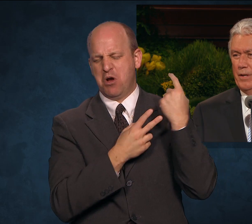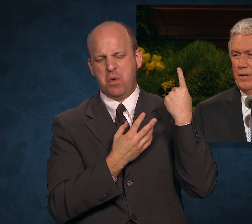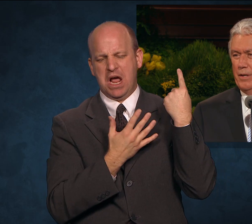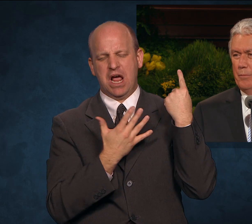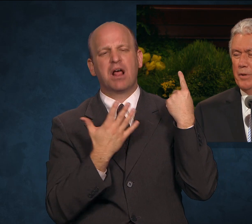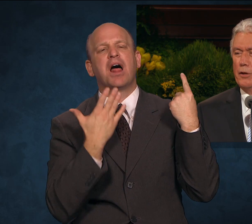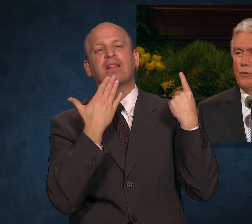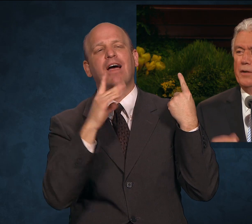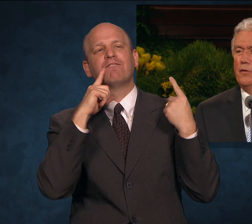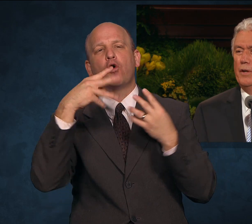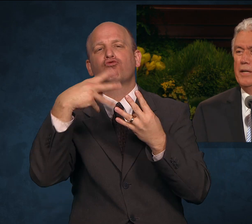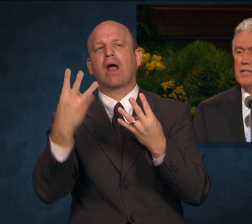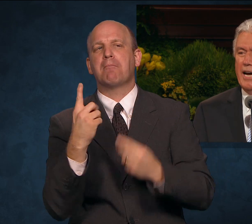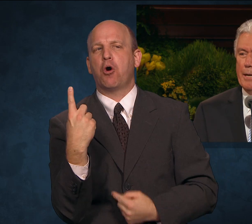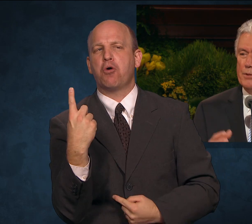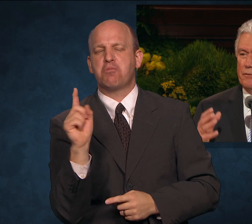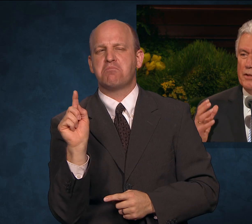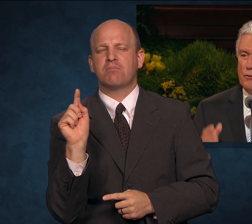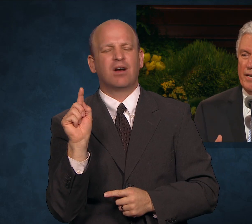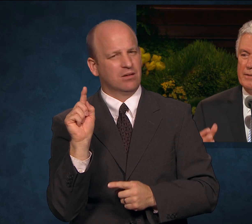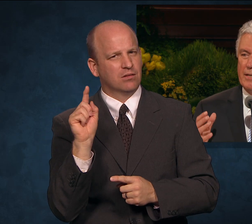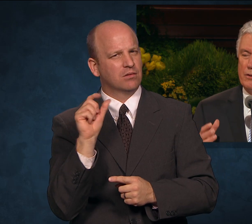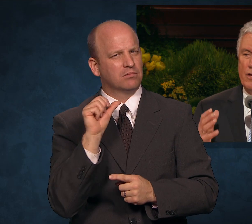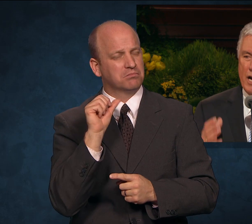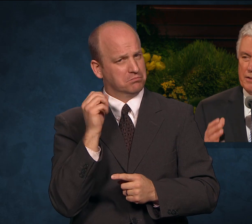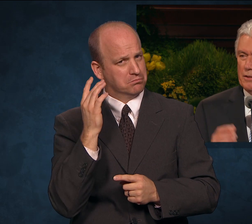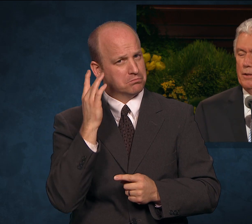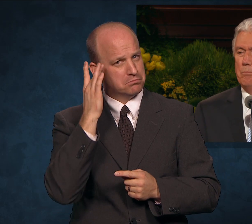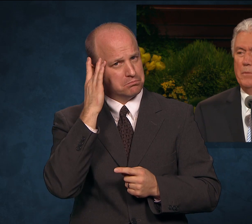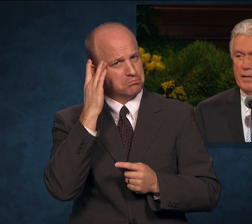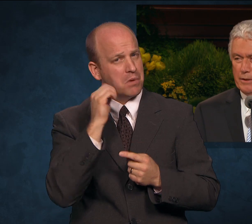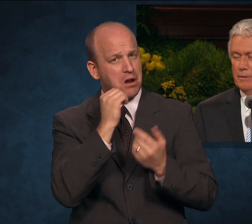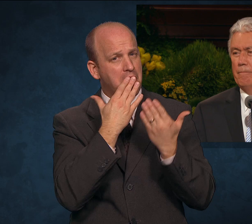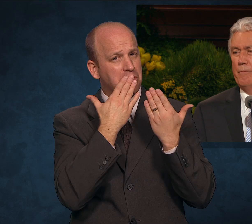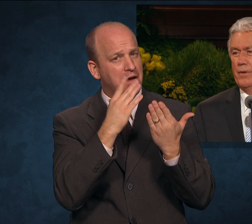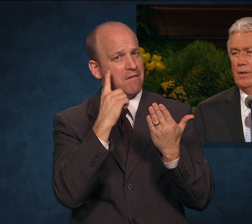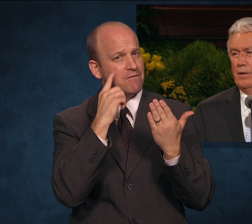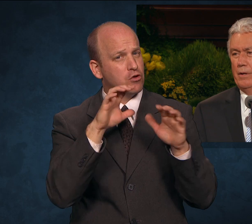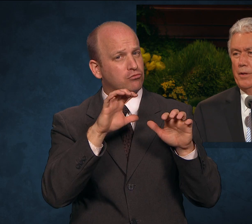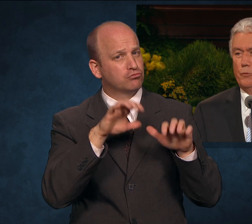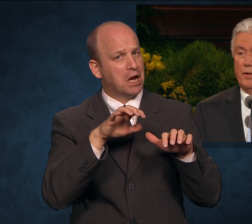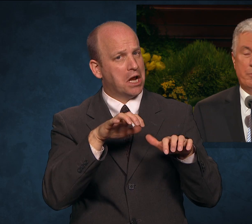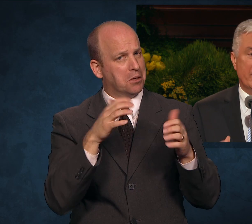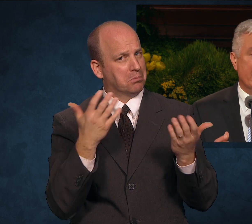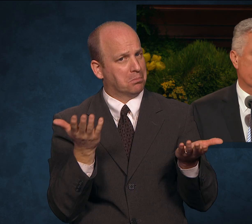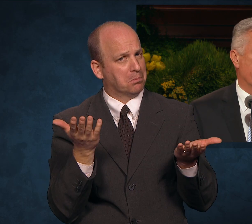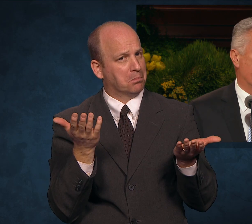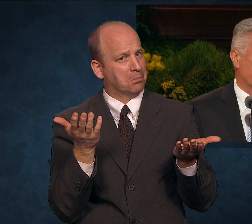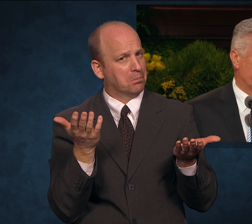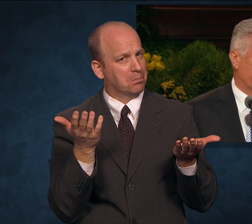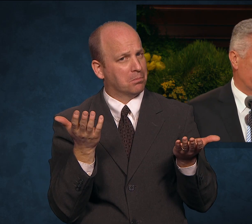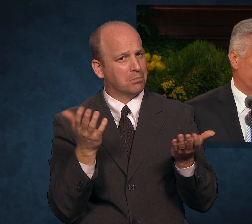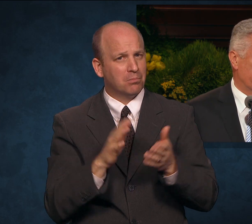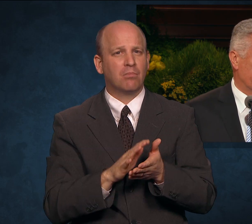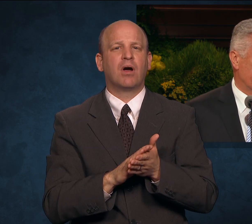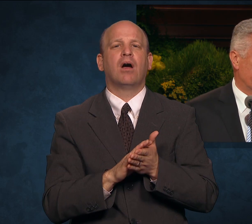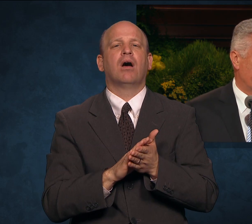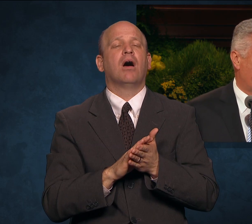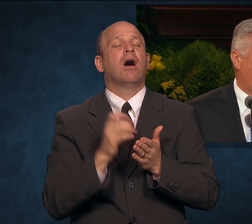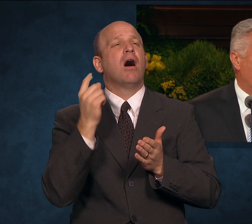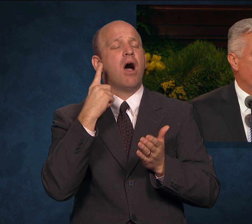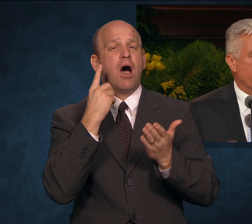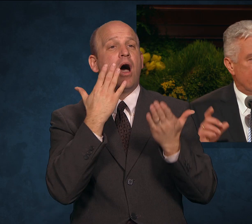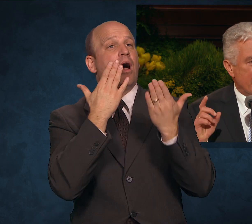rain being grateful in times of distress does not mean that we're pleased with our